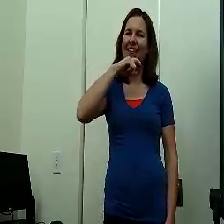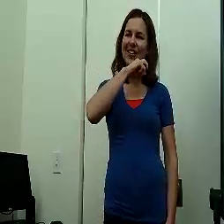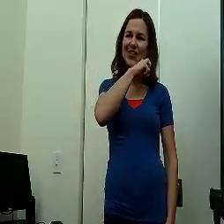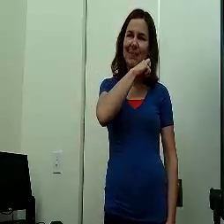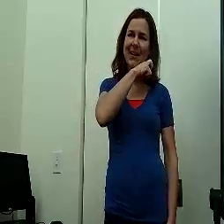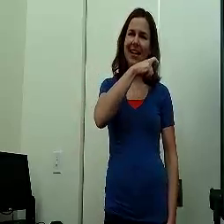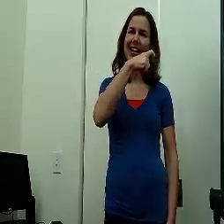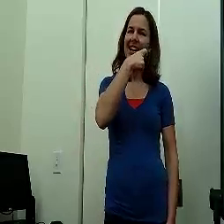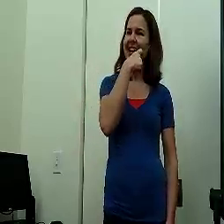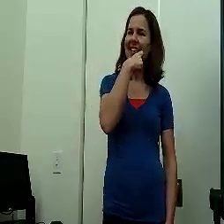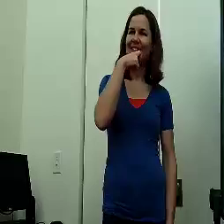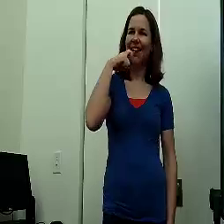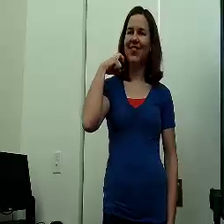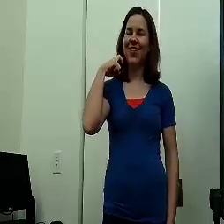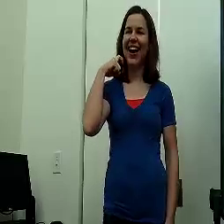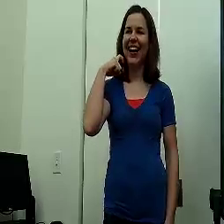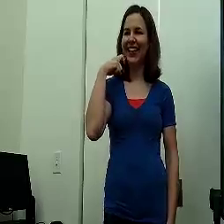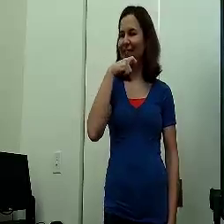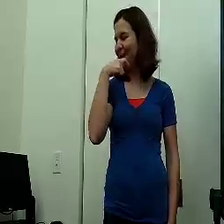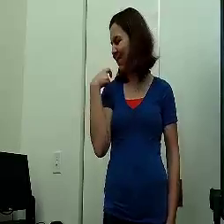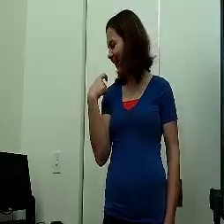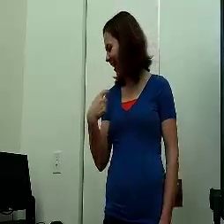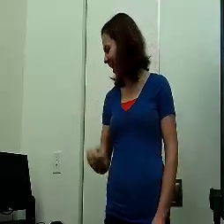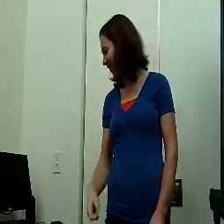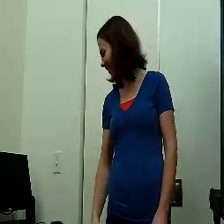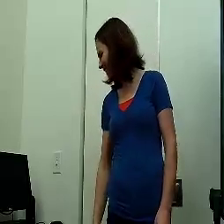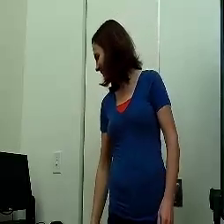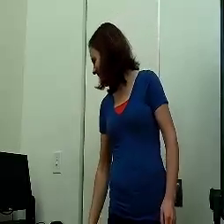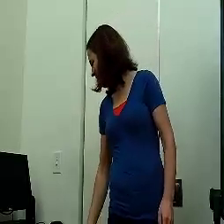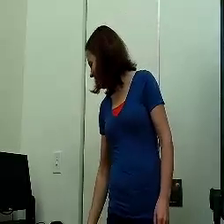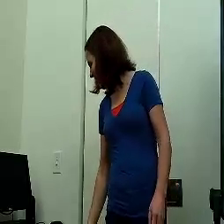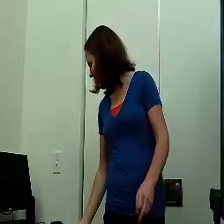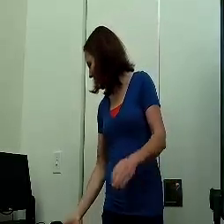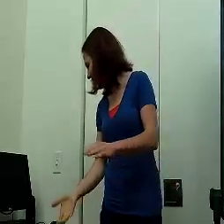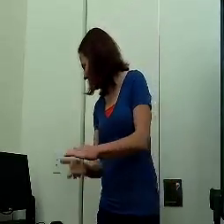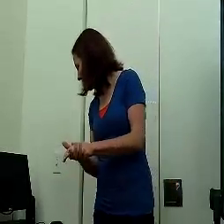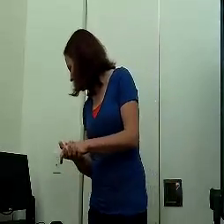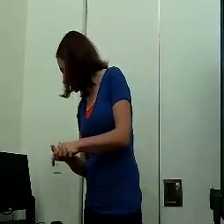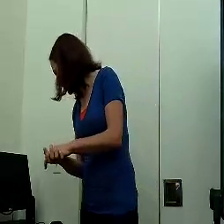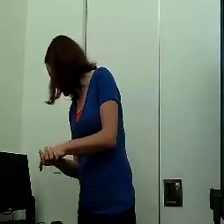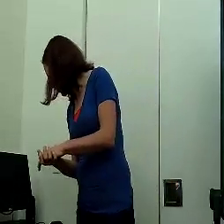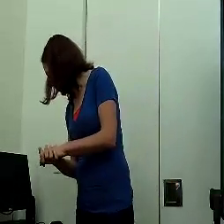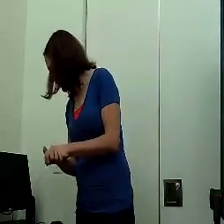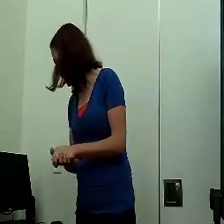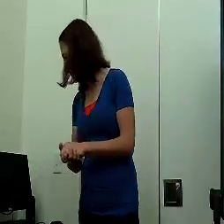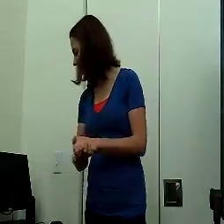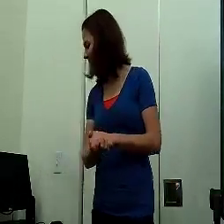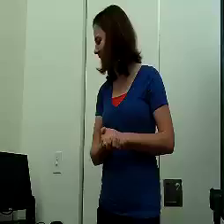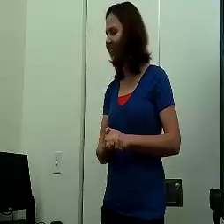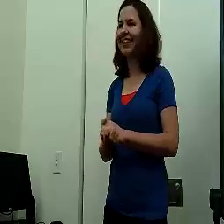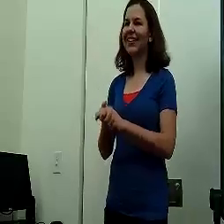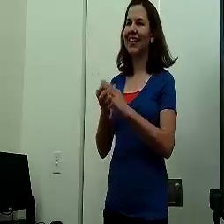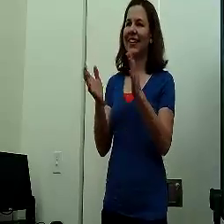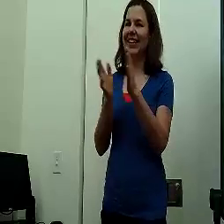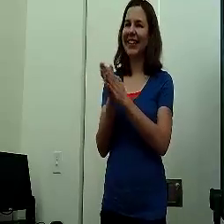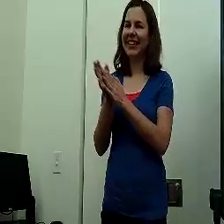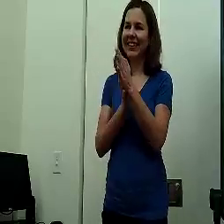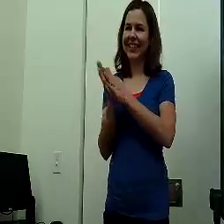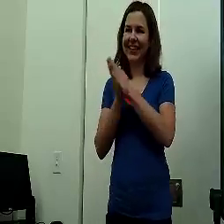cereal dripping, and then you have dry that's wiping it off. Okay. That's right. Good one. Good, nice,